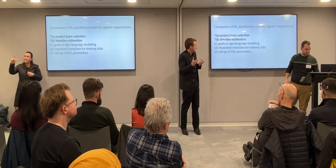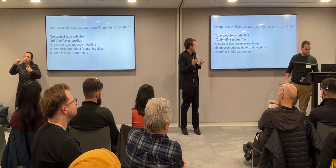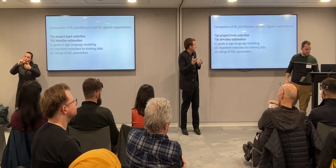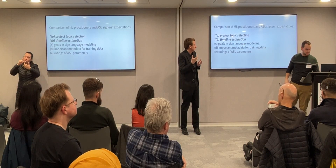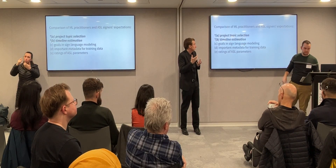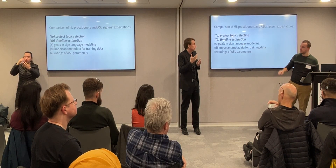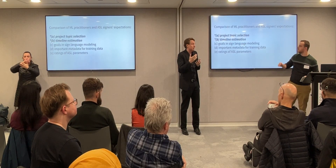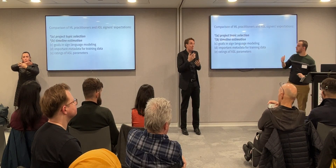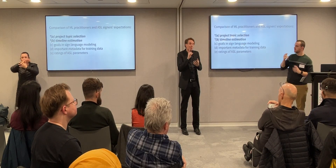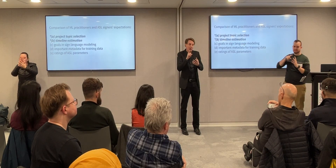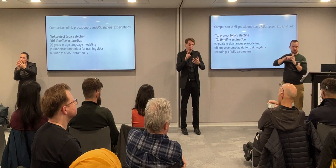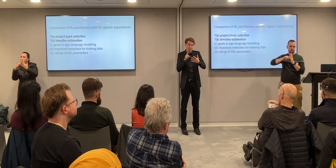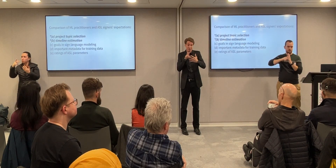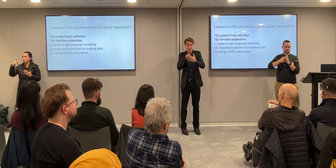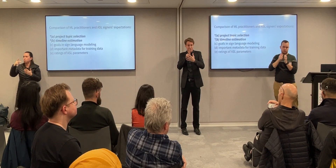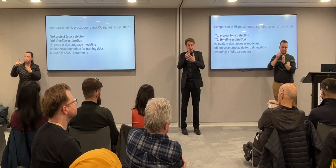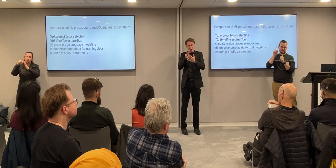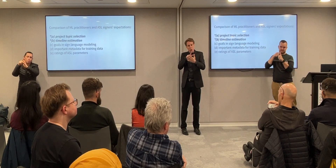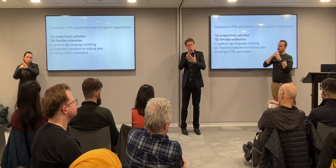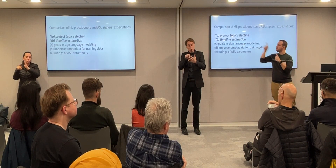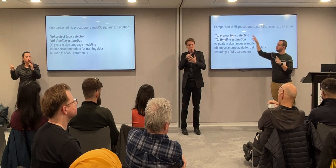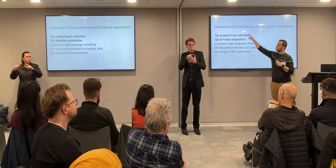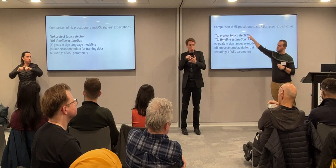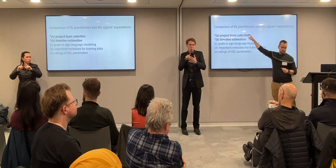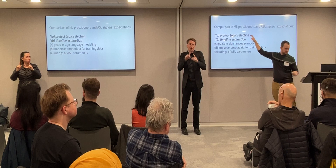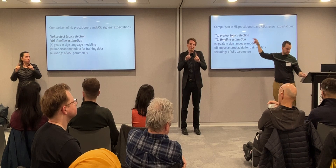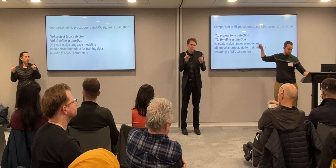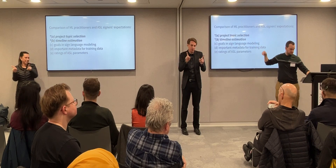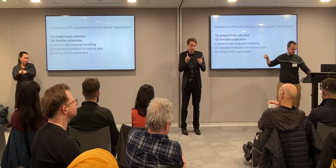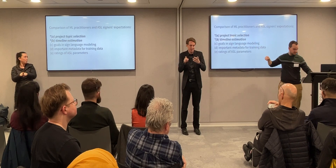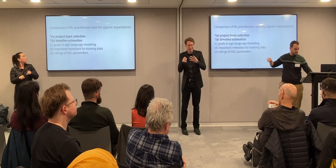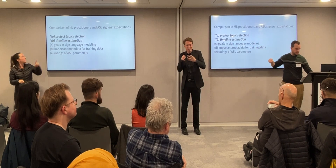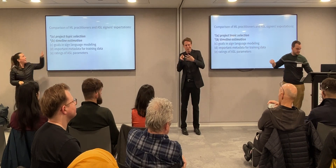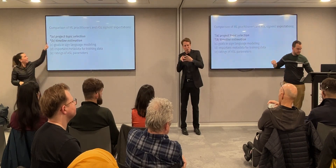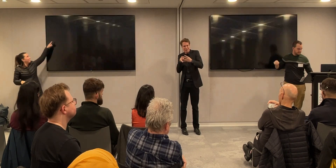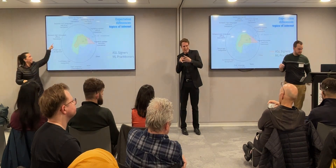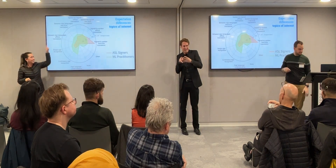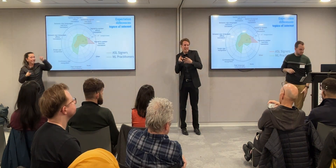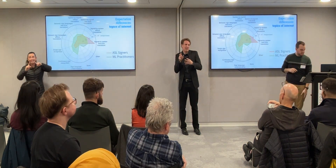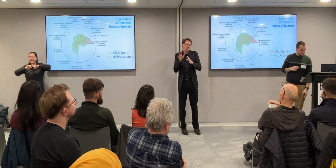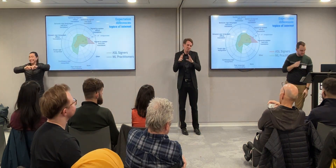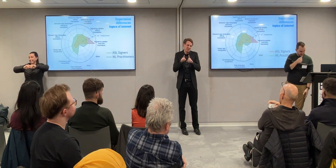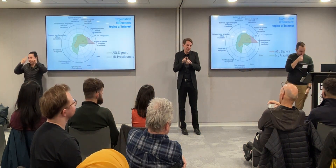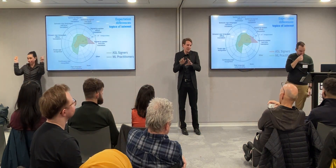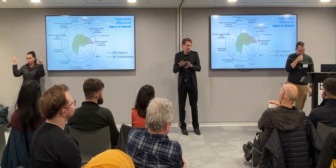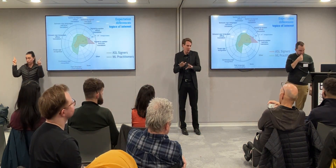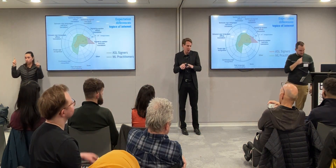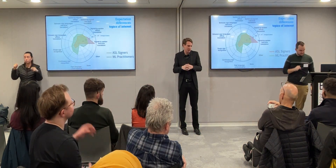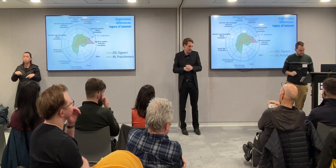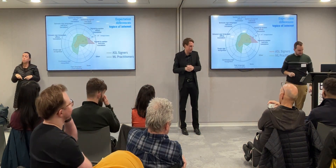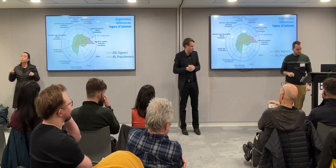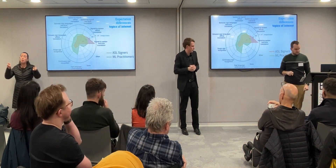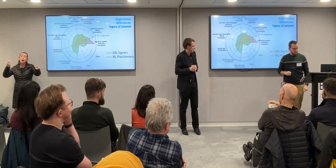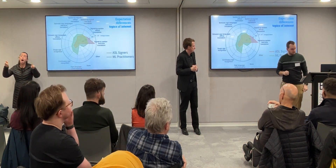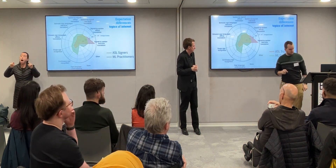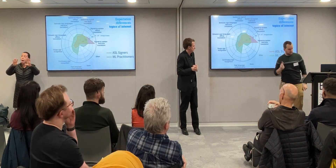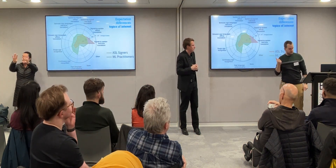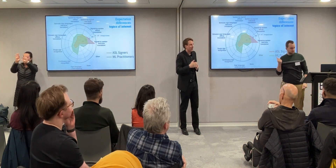very different between the two groups. So I'll start with the first one about project topic selection.